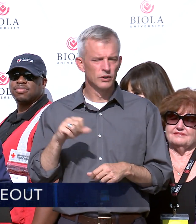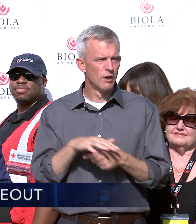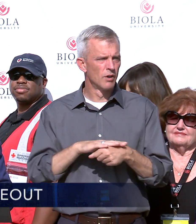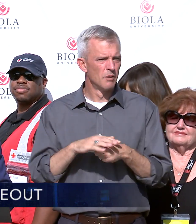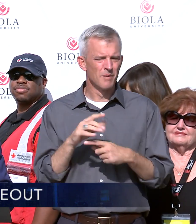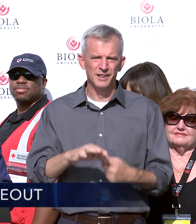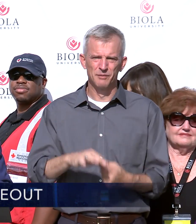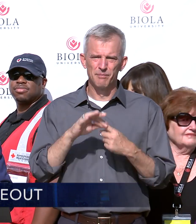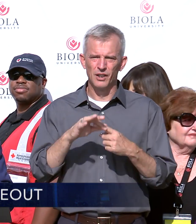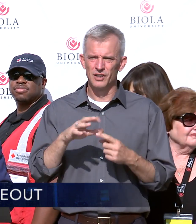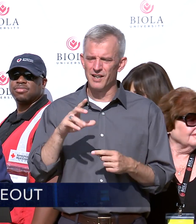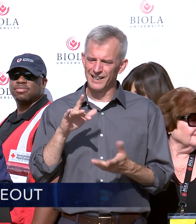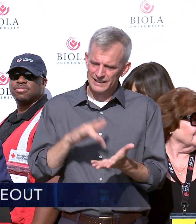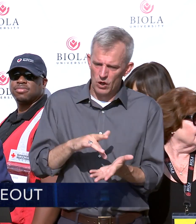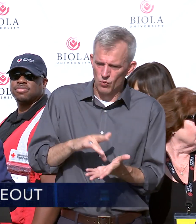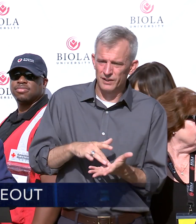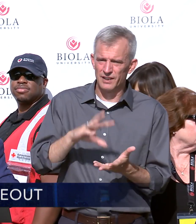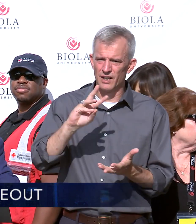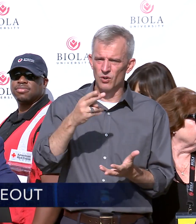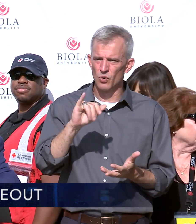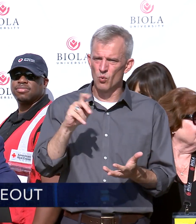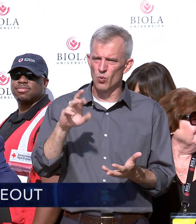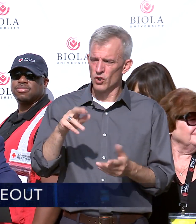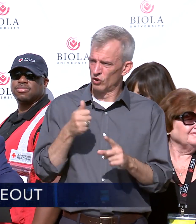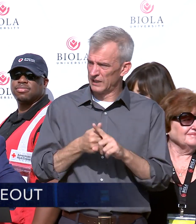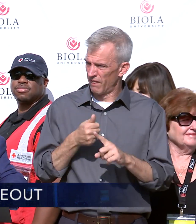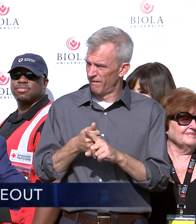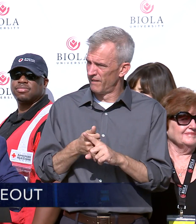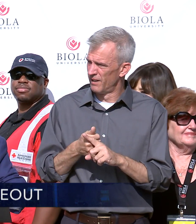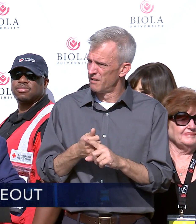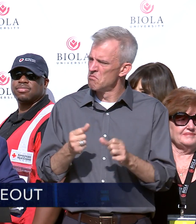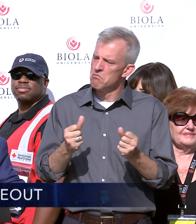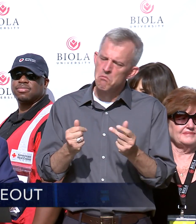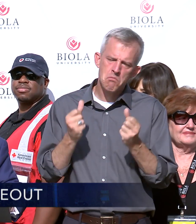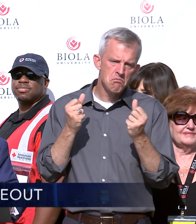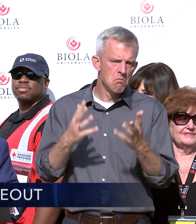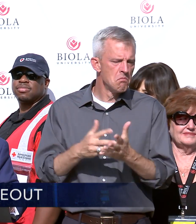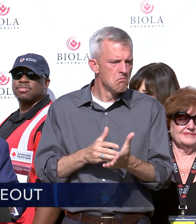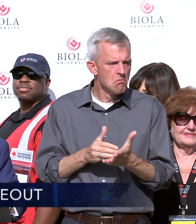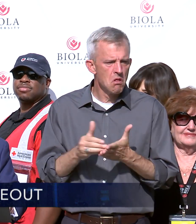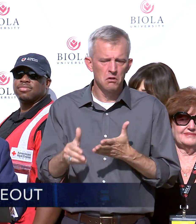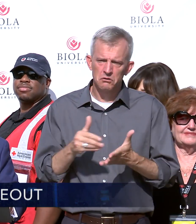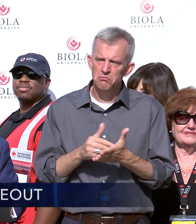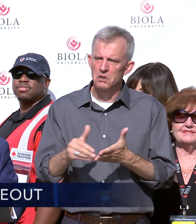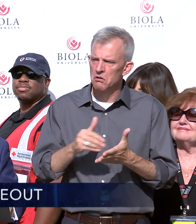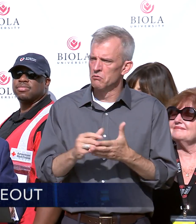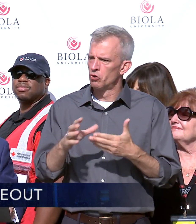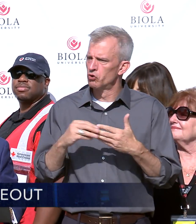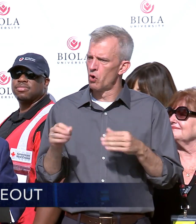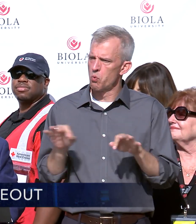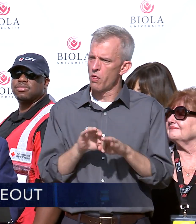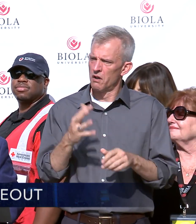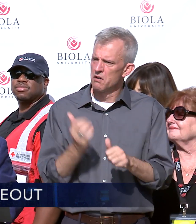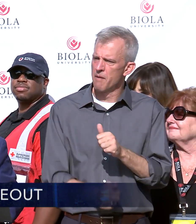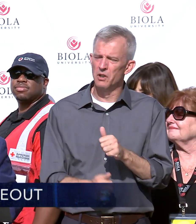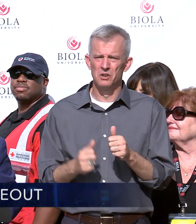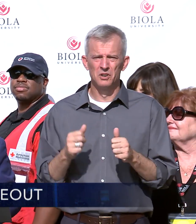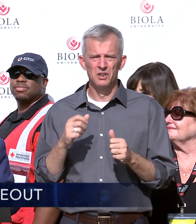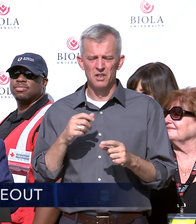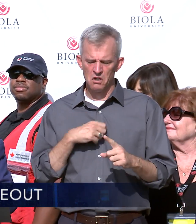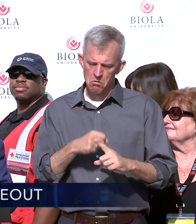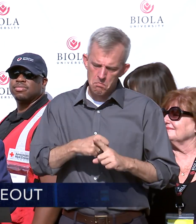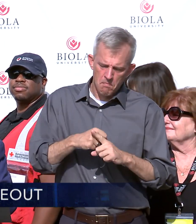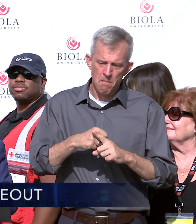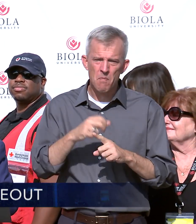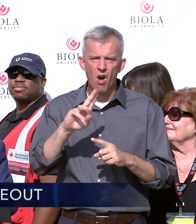especially in downtown Whittier itself. We had millions upon millions of dollars of damage. Particularly hit hard was the